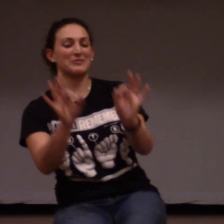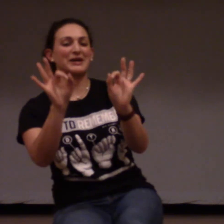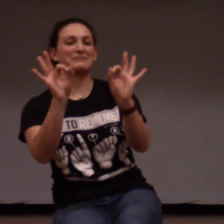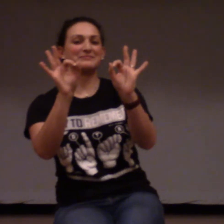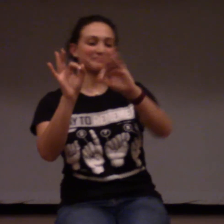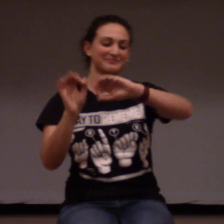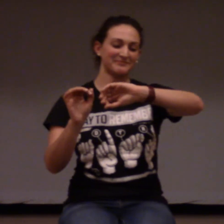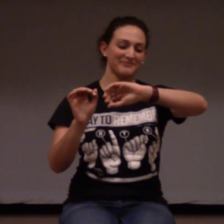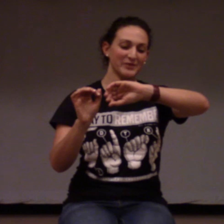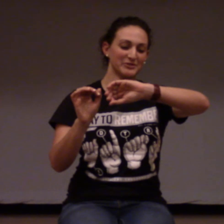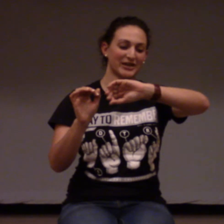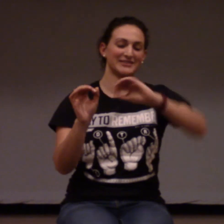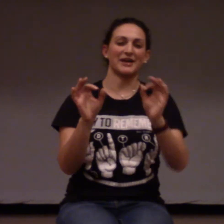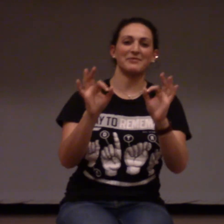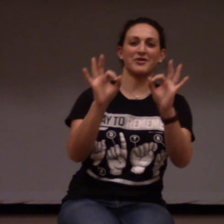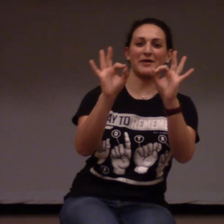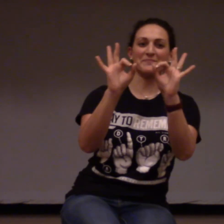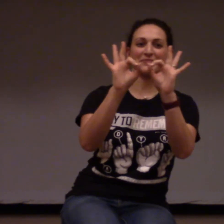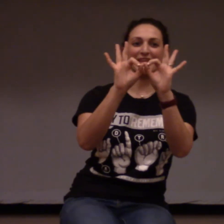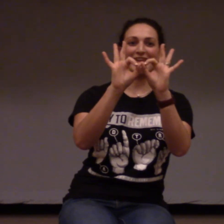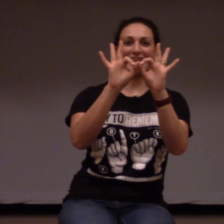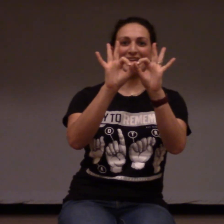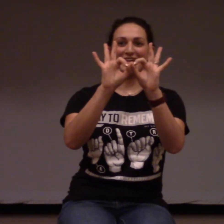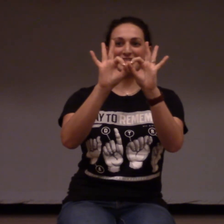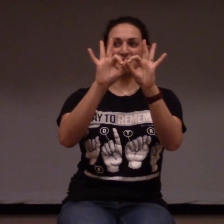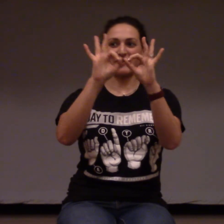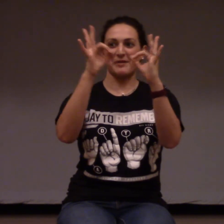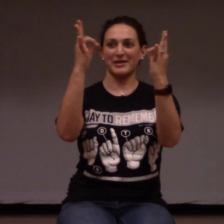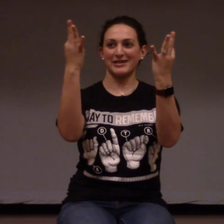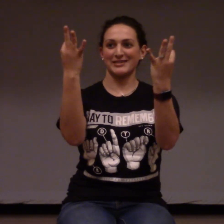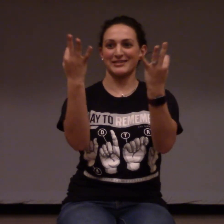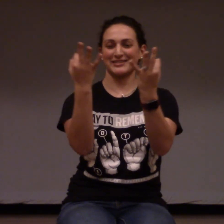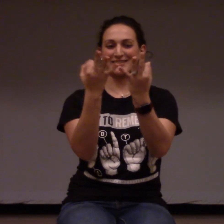time. Let me check on time. Okay. So family,